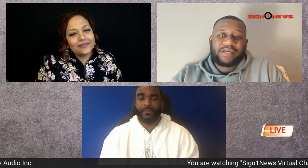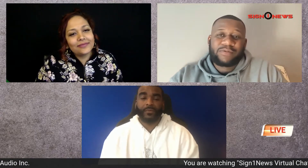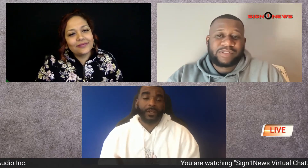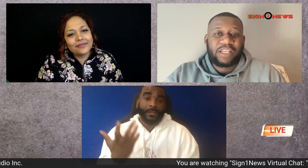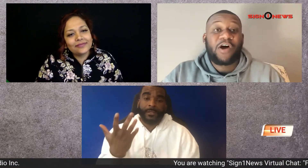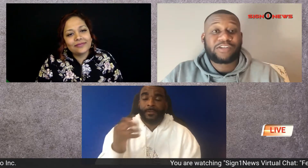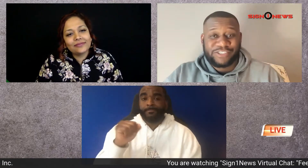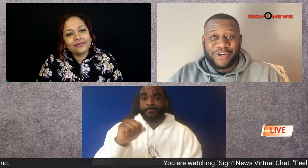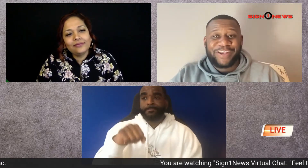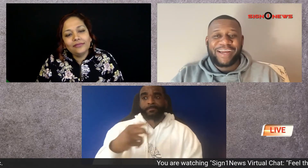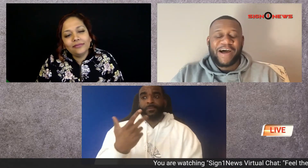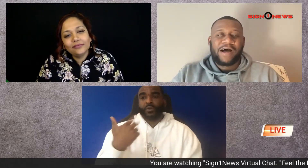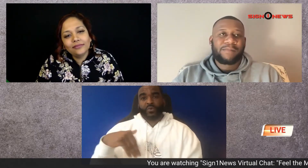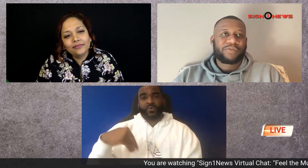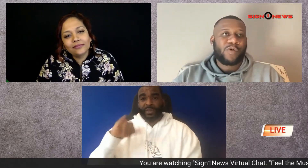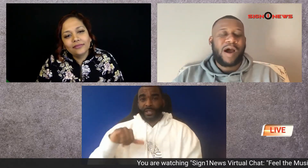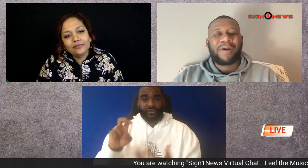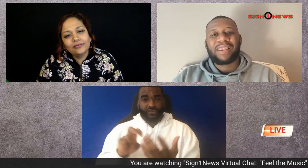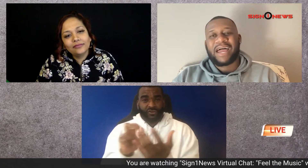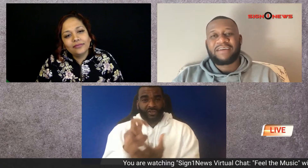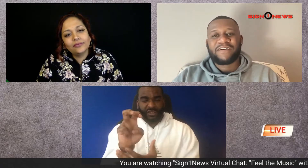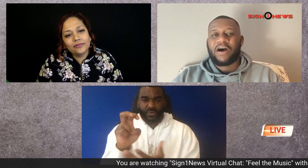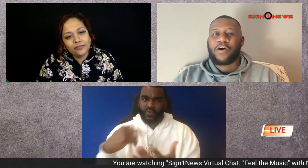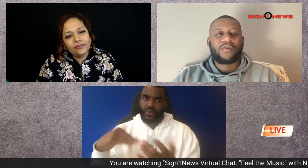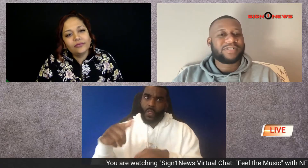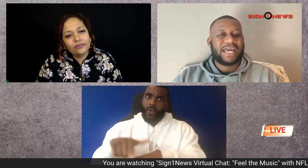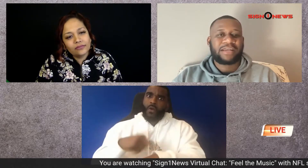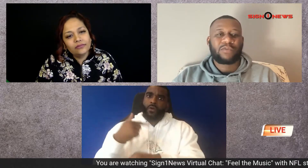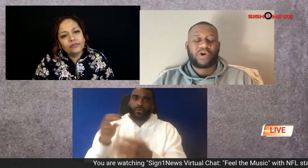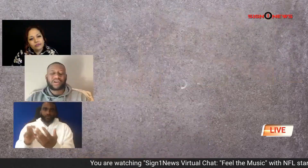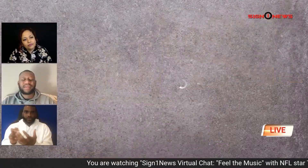it was a long journey. Throughout my life,